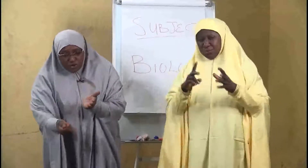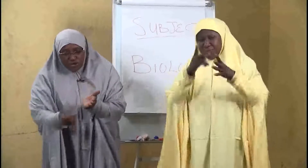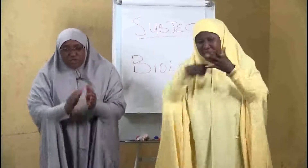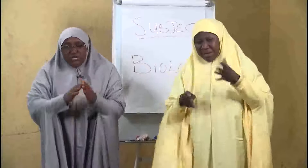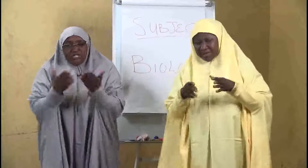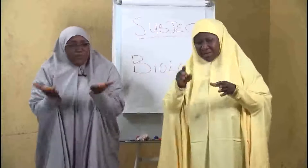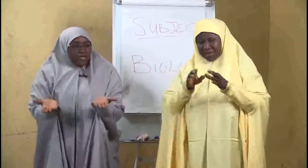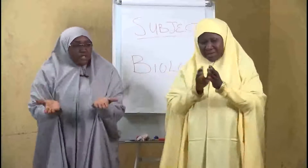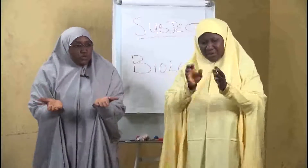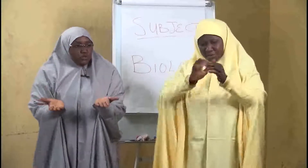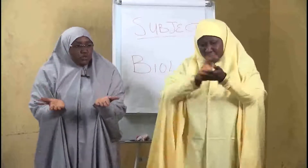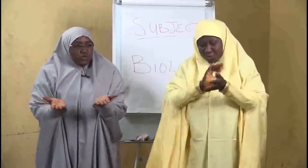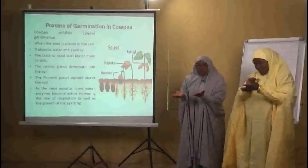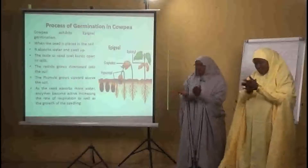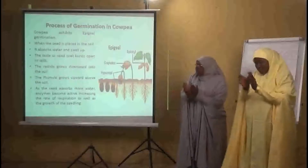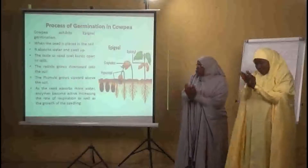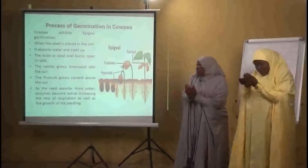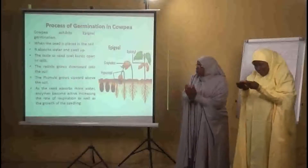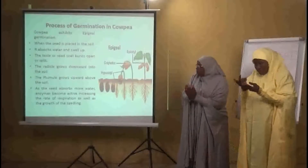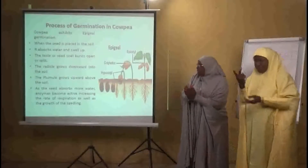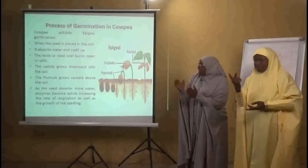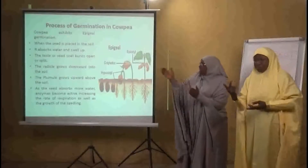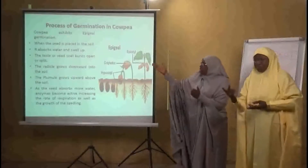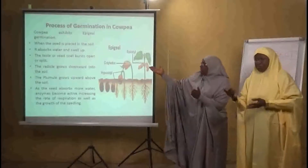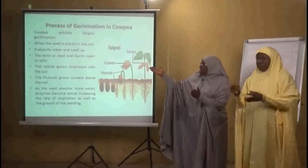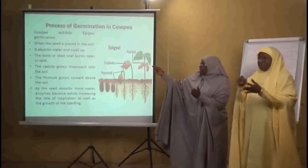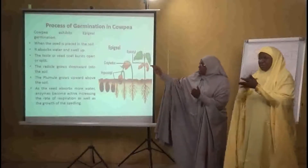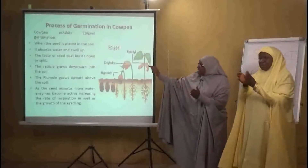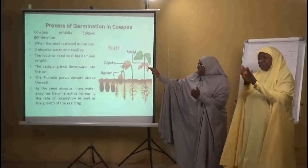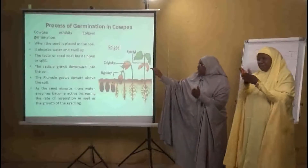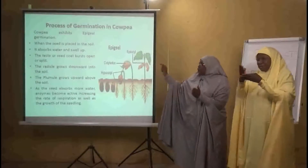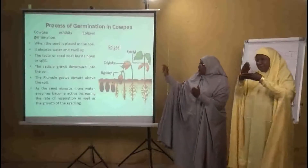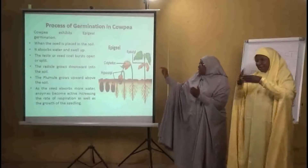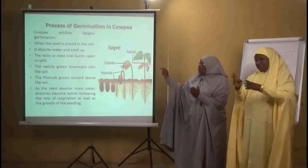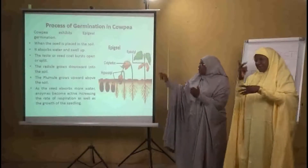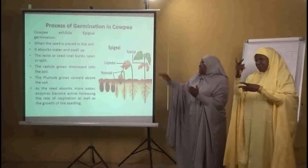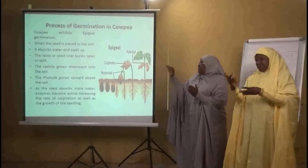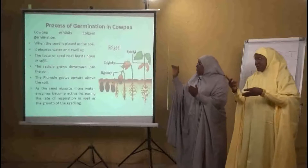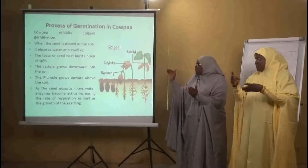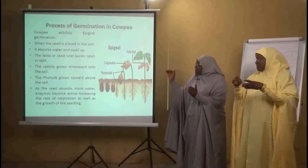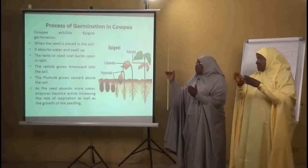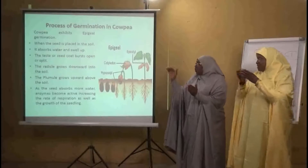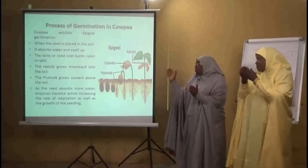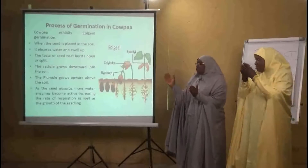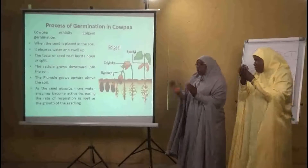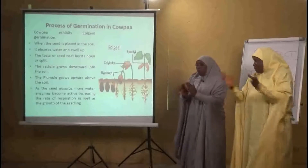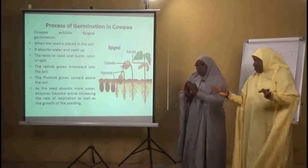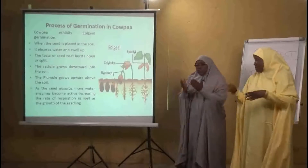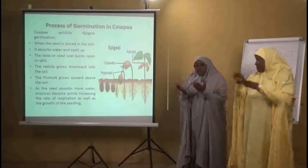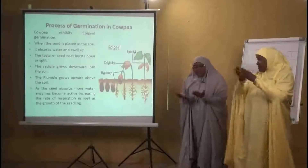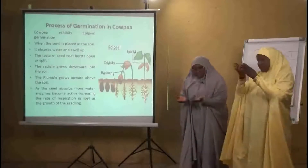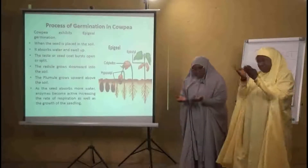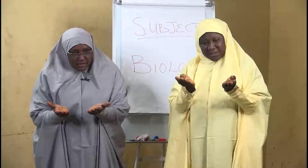you touch it, it separates into two. So that is what we mean. It splits. The tester or seed coat bursts open